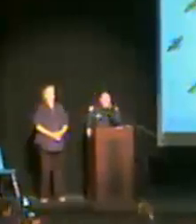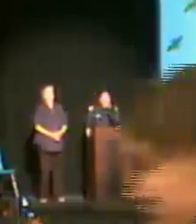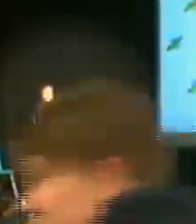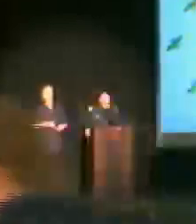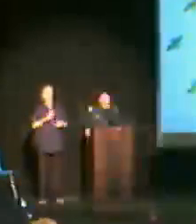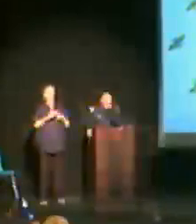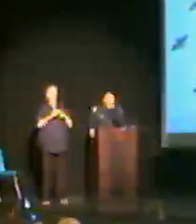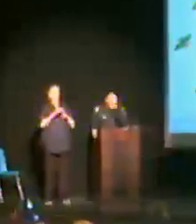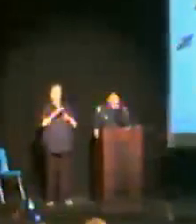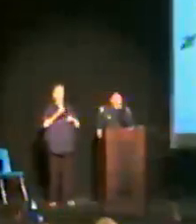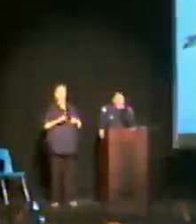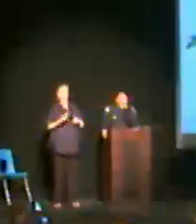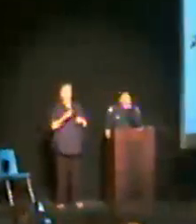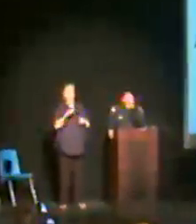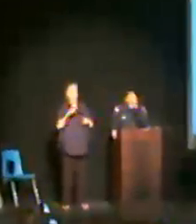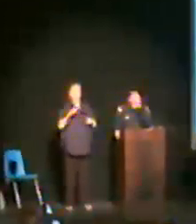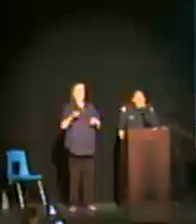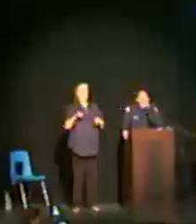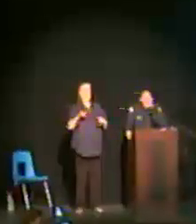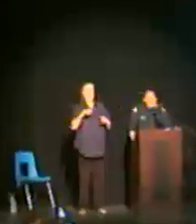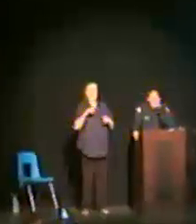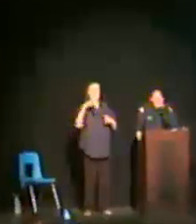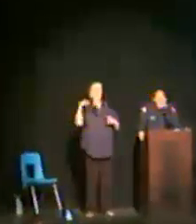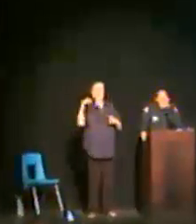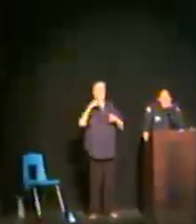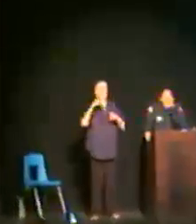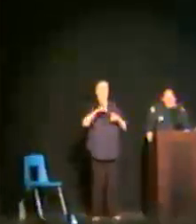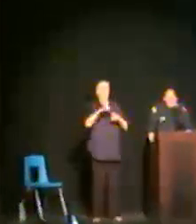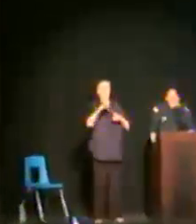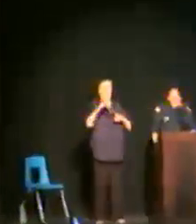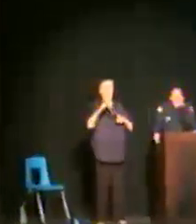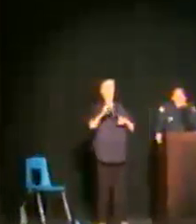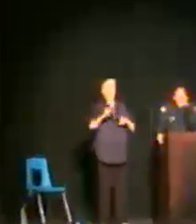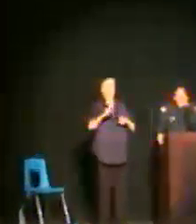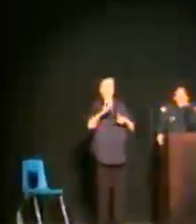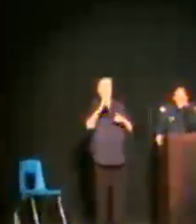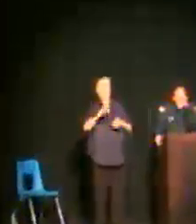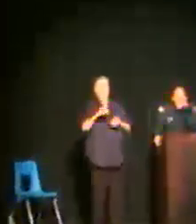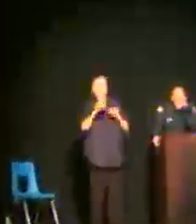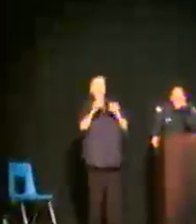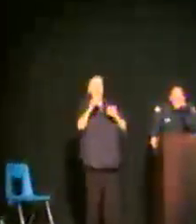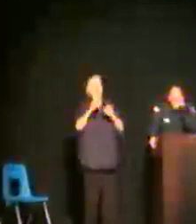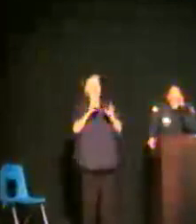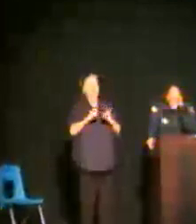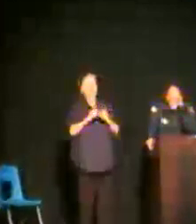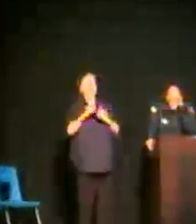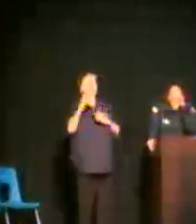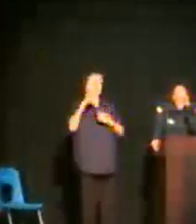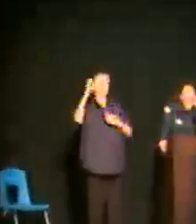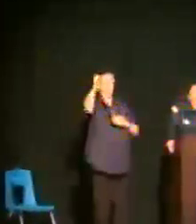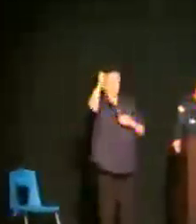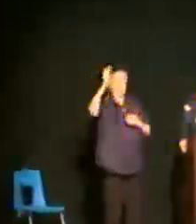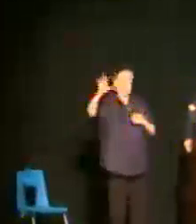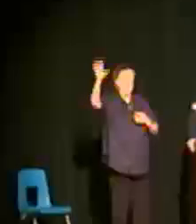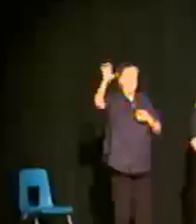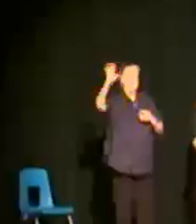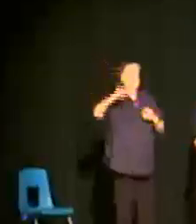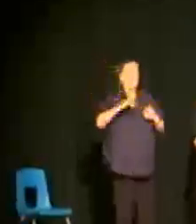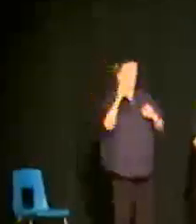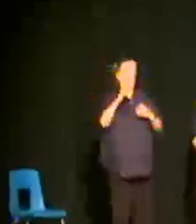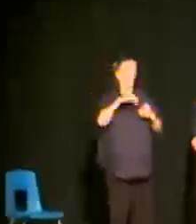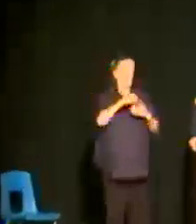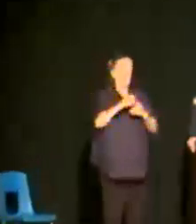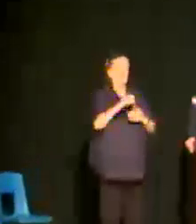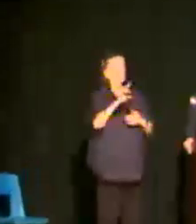My name is Joshua Rubenstein. I'm a captain with the Cosumnes Fire Department, which is up in the Sacramento region. And I am one of approximately